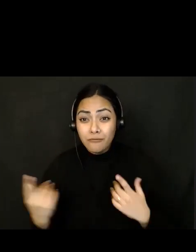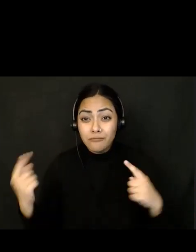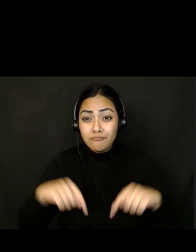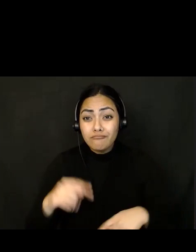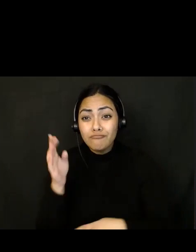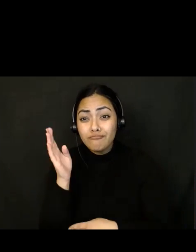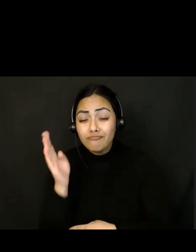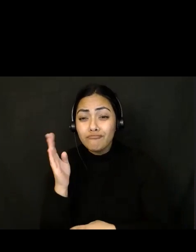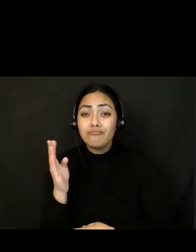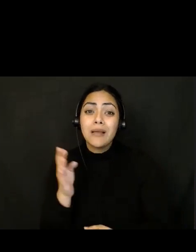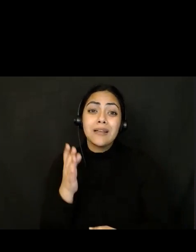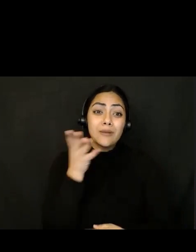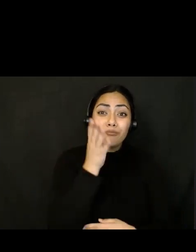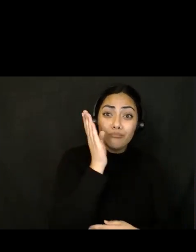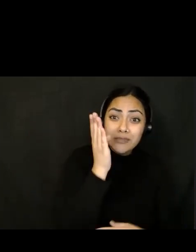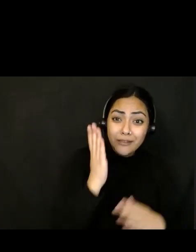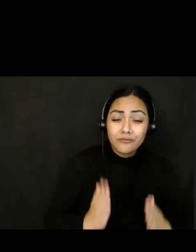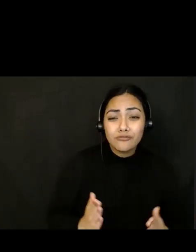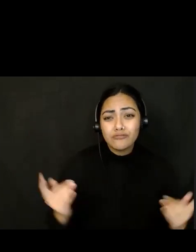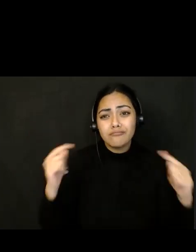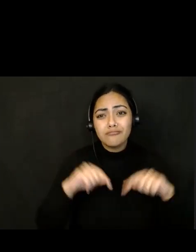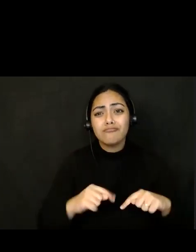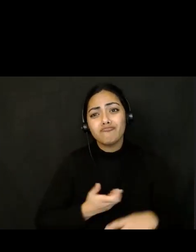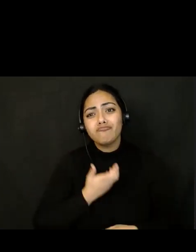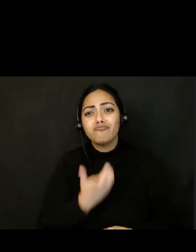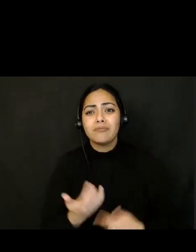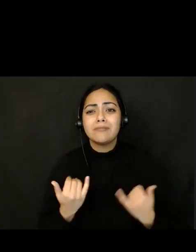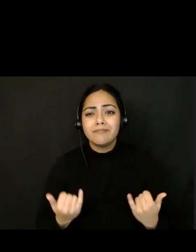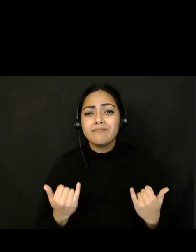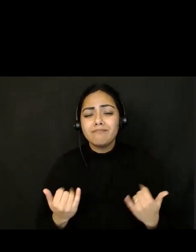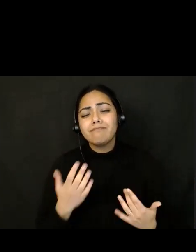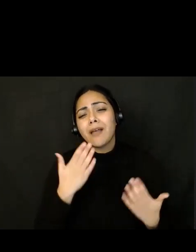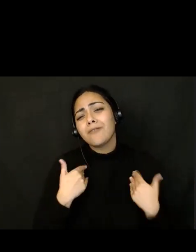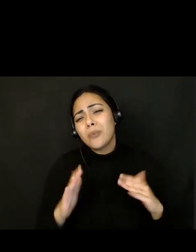with us today. Have a wonderful rest of the evening. Thank you.